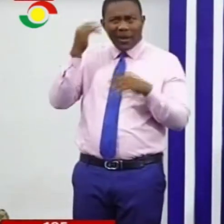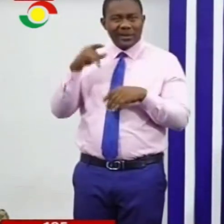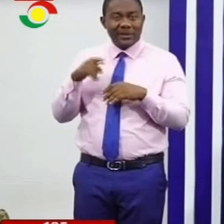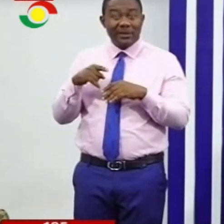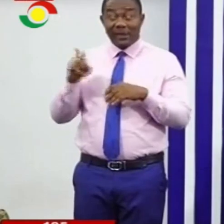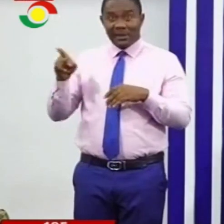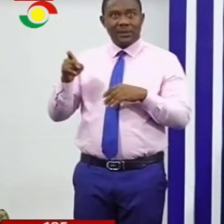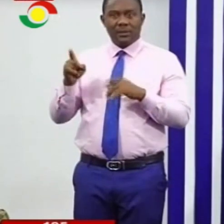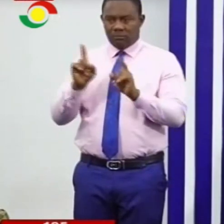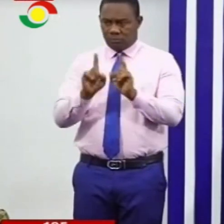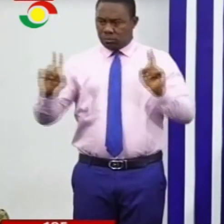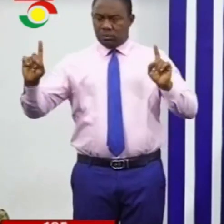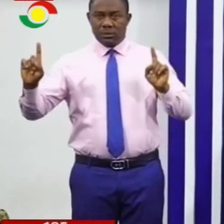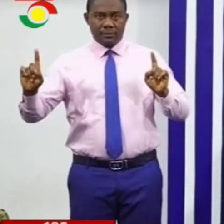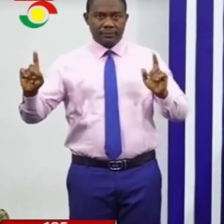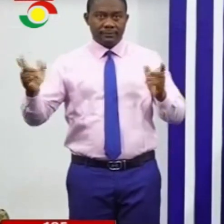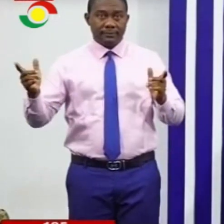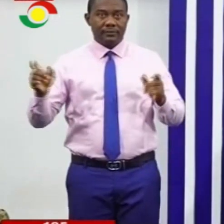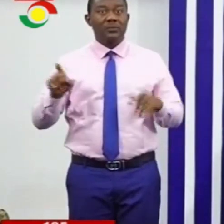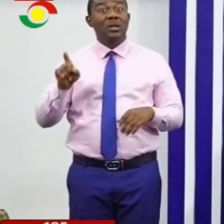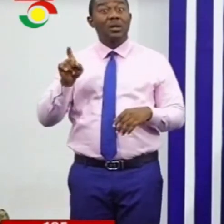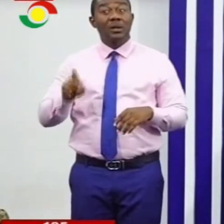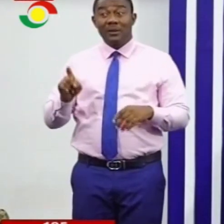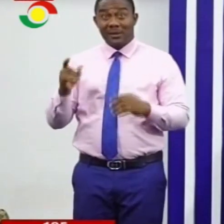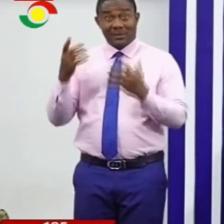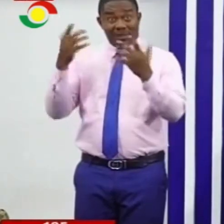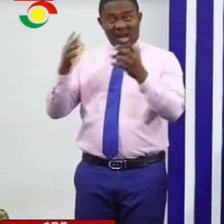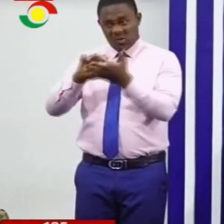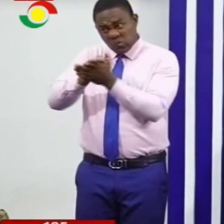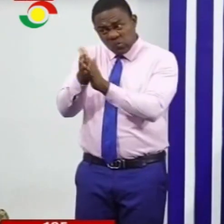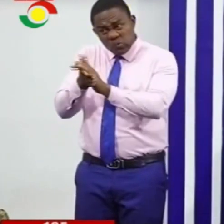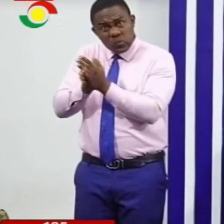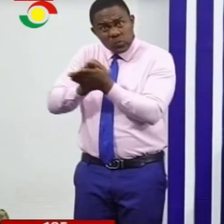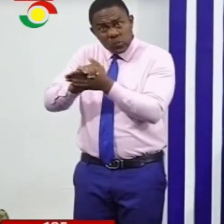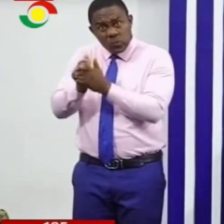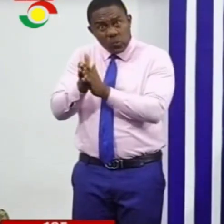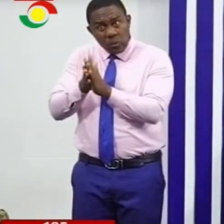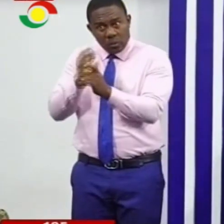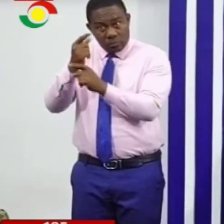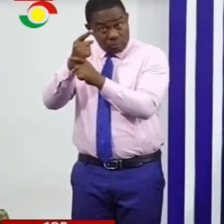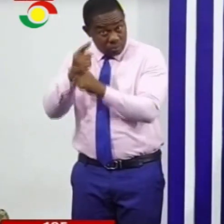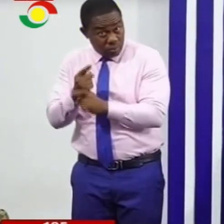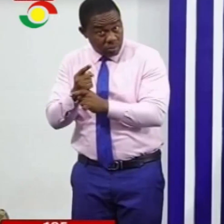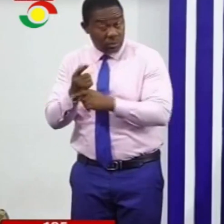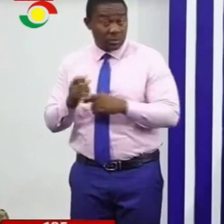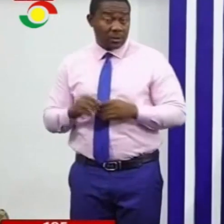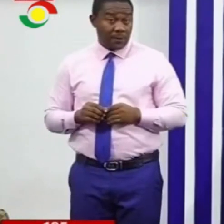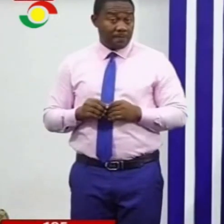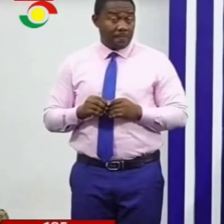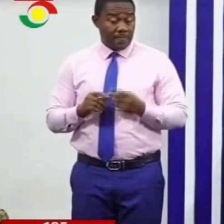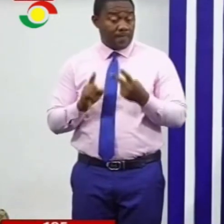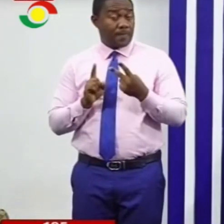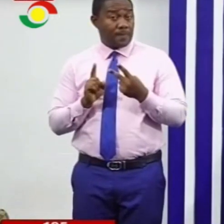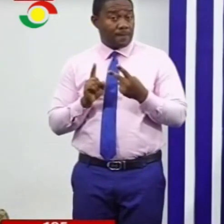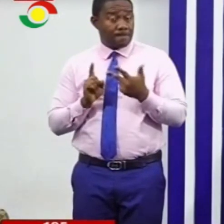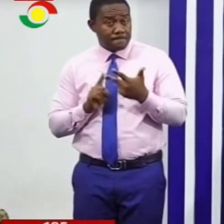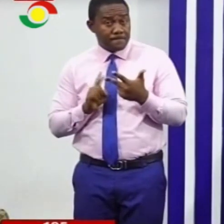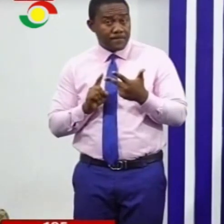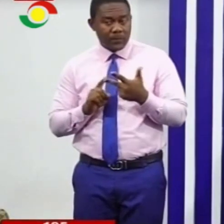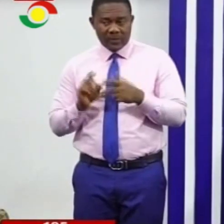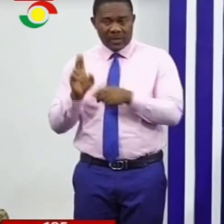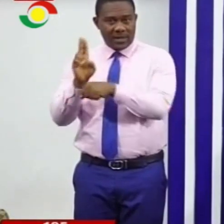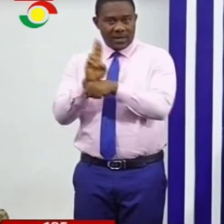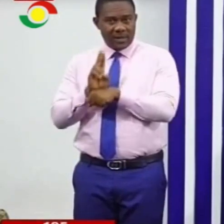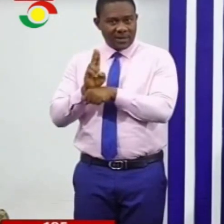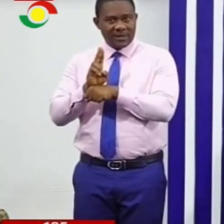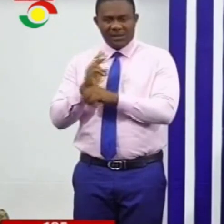strictly, and then we're making sure that he's washing his hands very often, frequently, and then he is also using